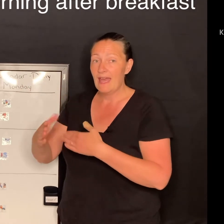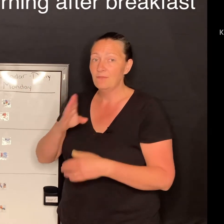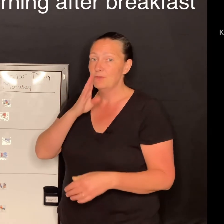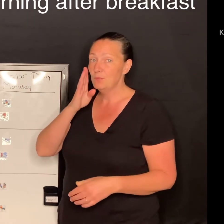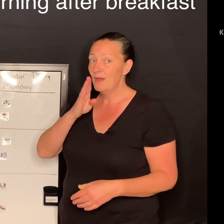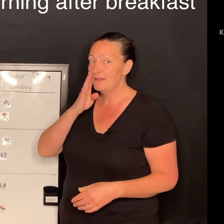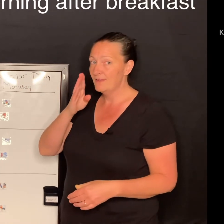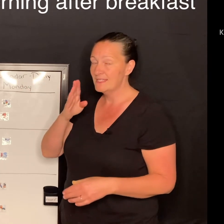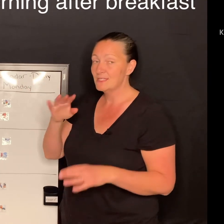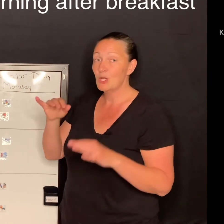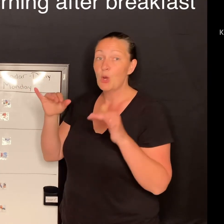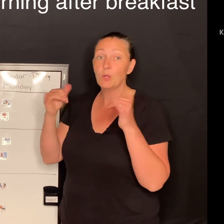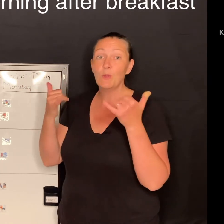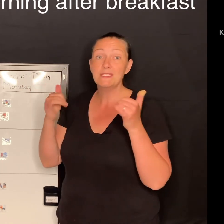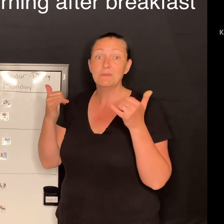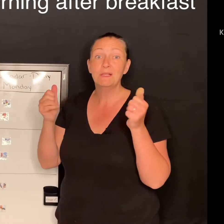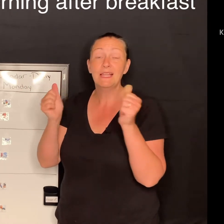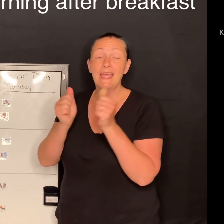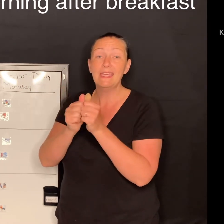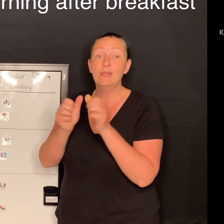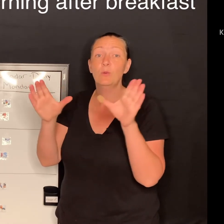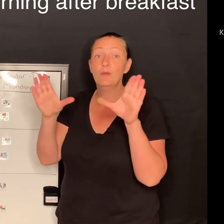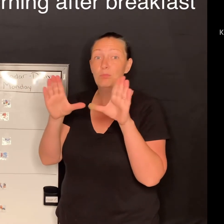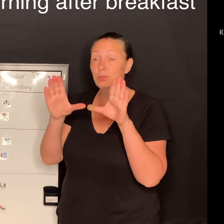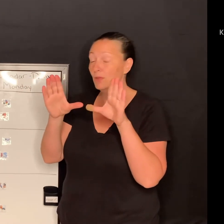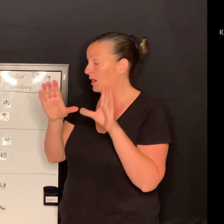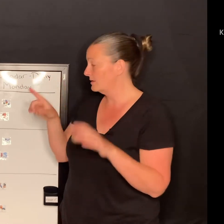after breakfast, we're going to play with blocks.